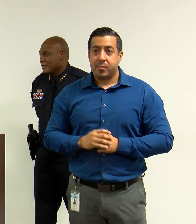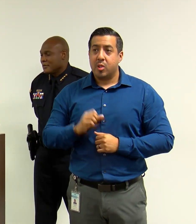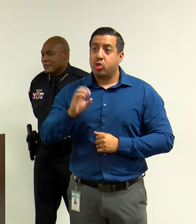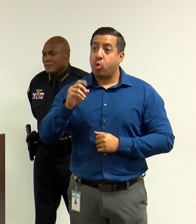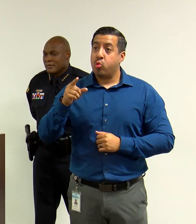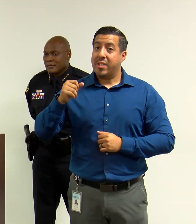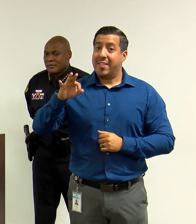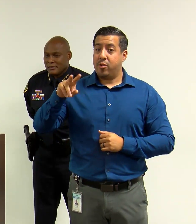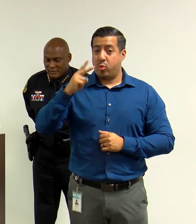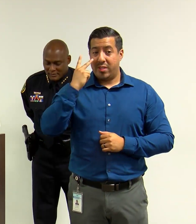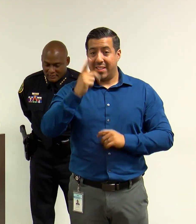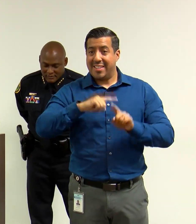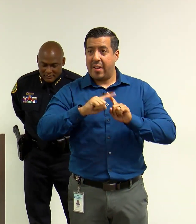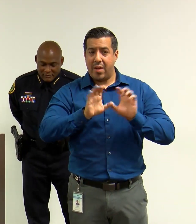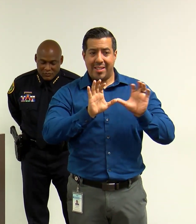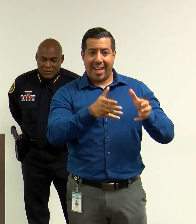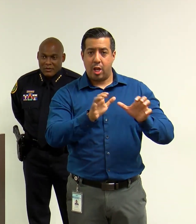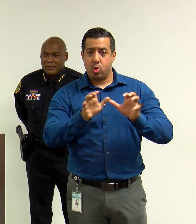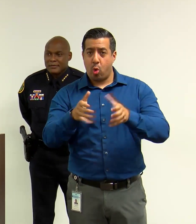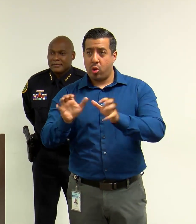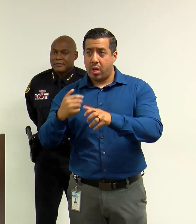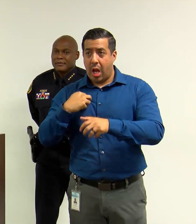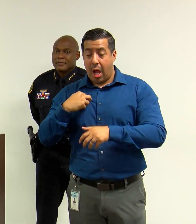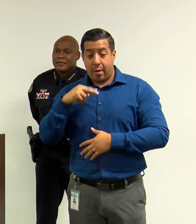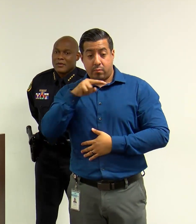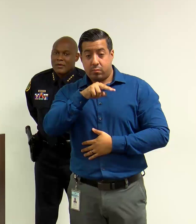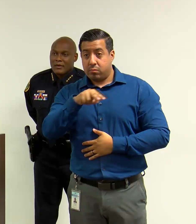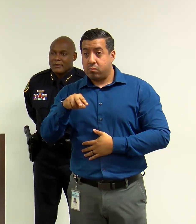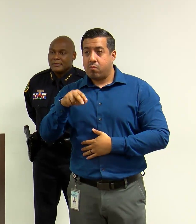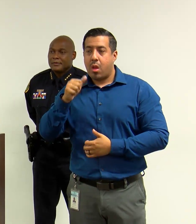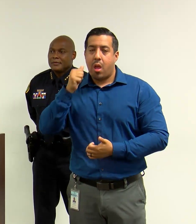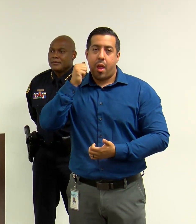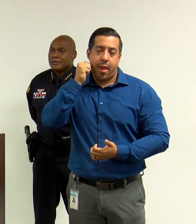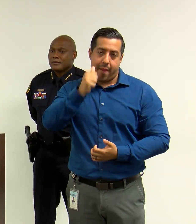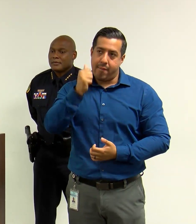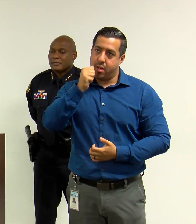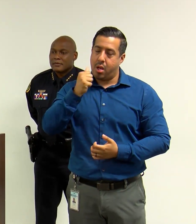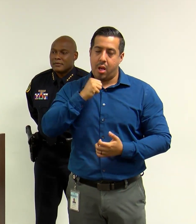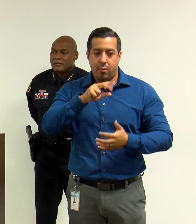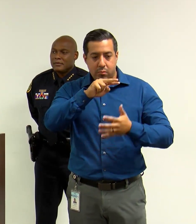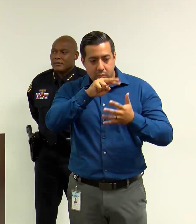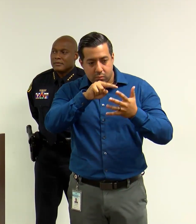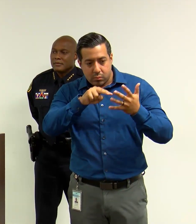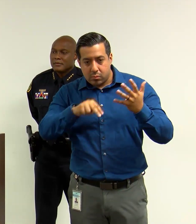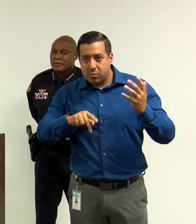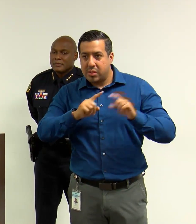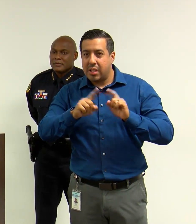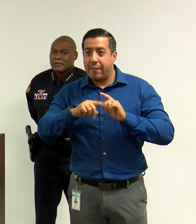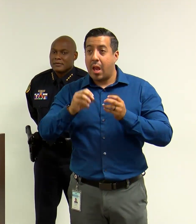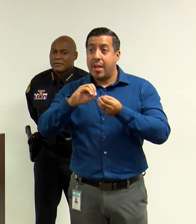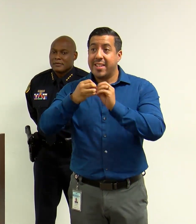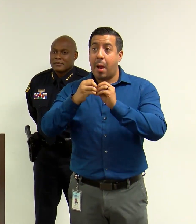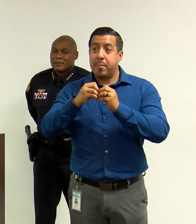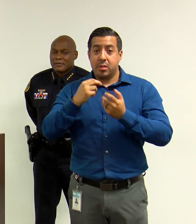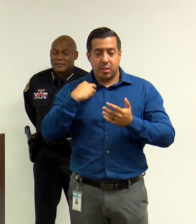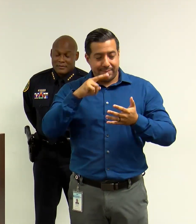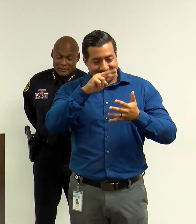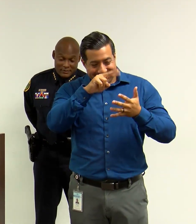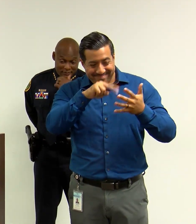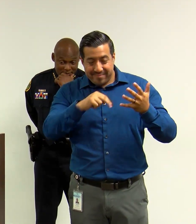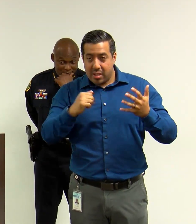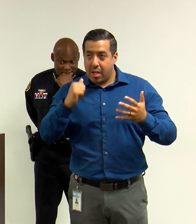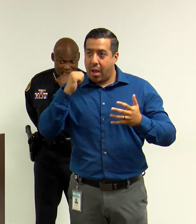at the different categories that I look at every single day, and I look at these numbers every